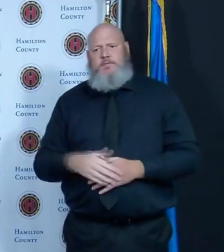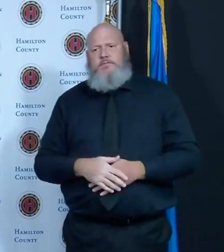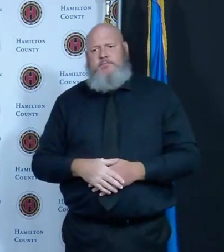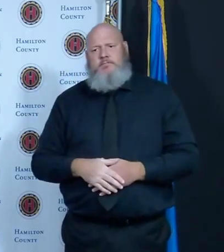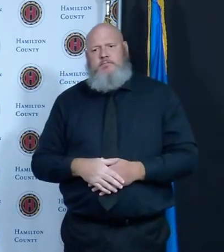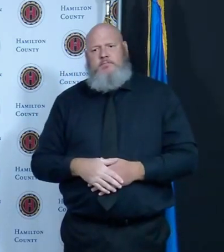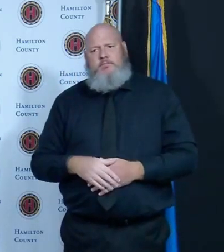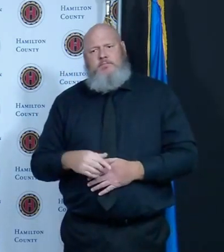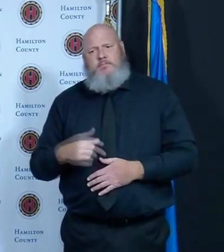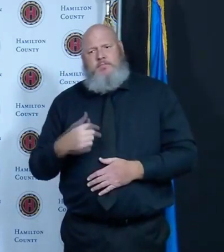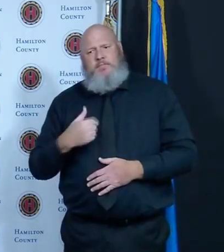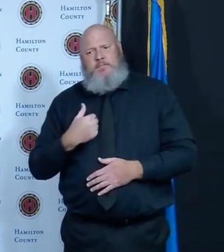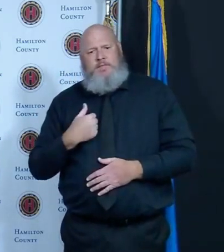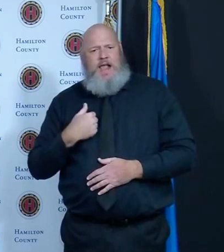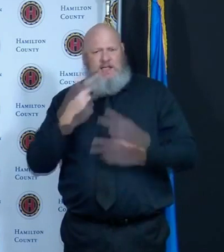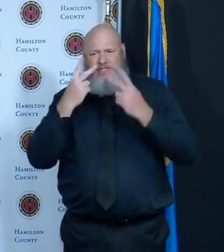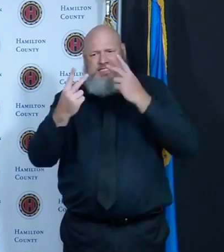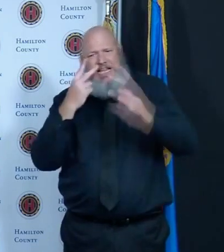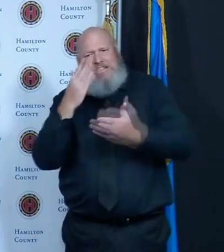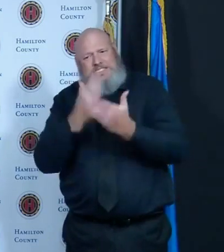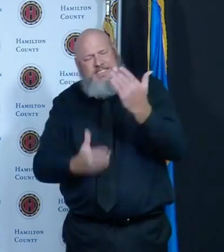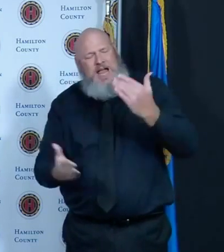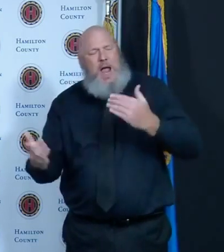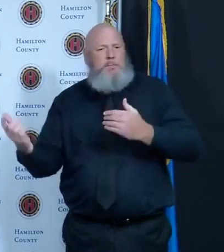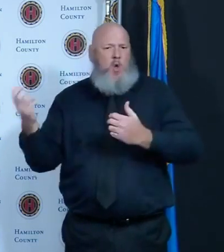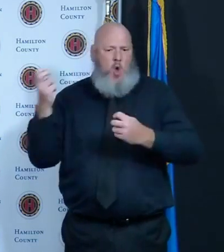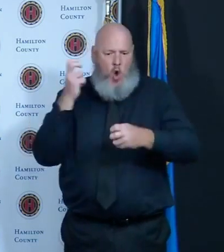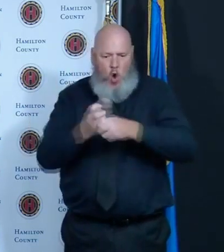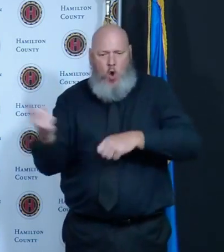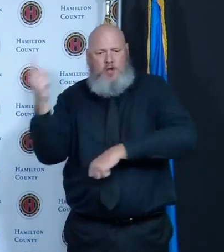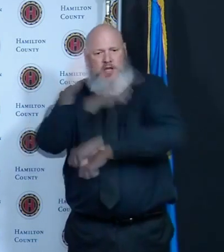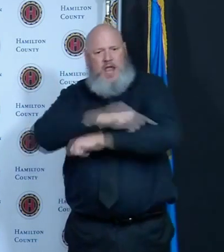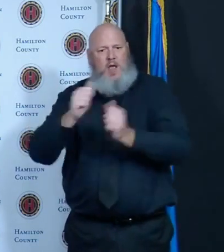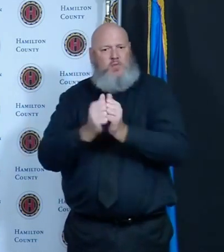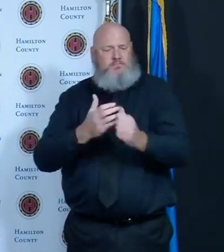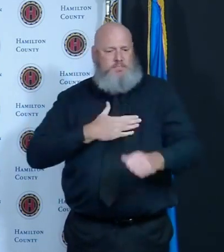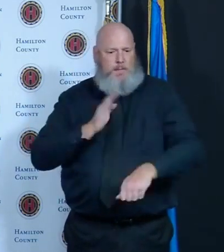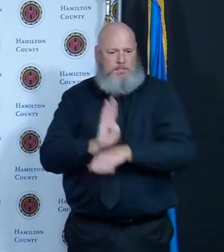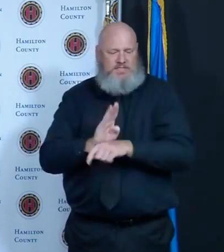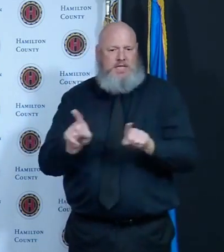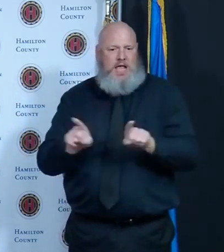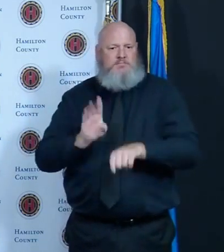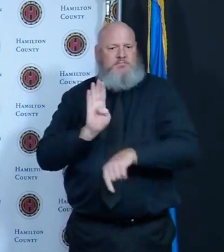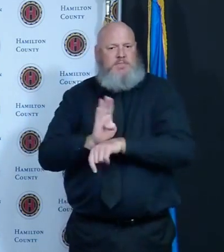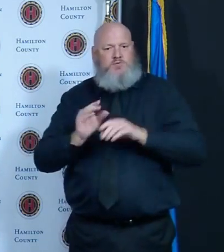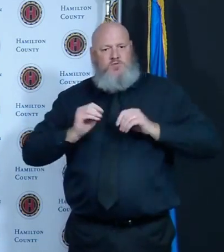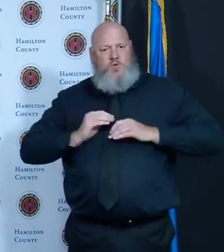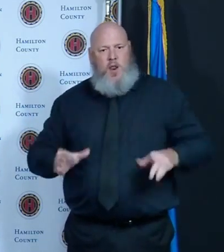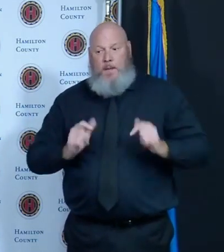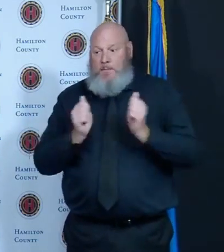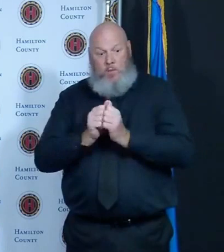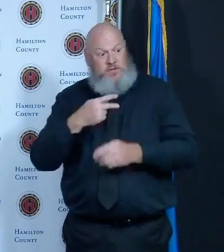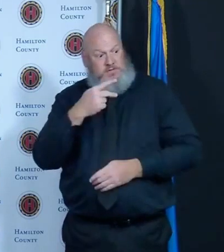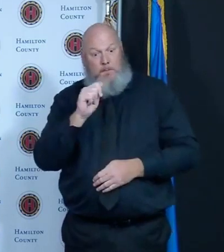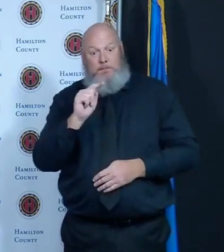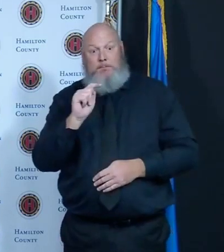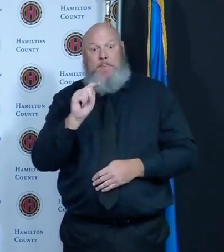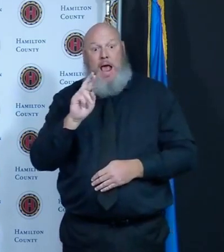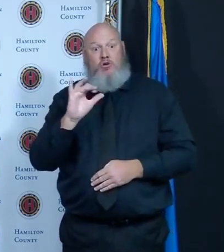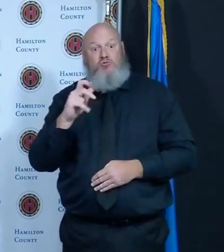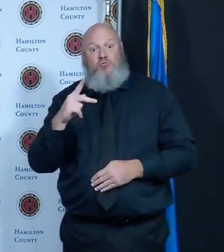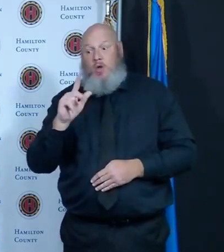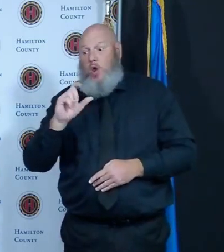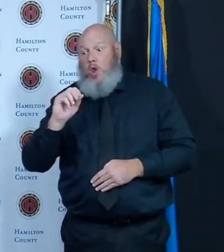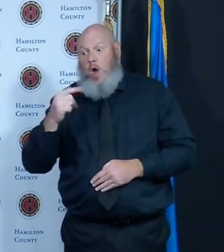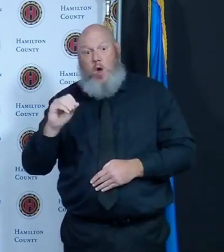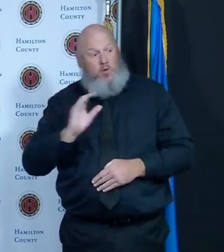was the first one to come up to the office and make sure that we were okay and that we were moving forward and that we understood that we had this incredible team